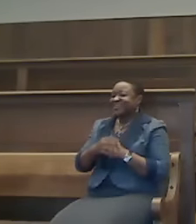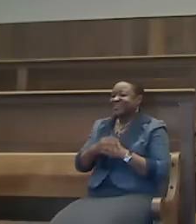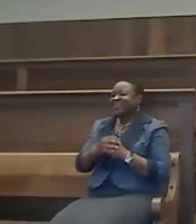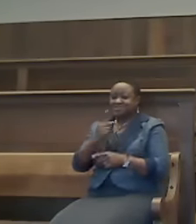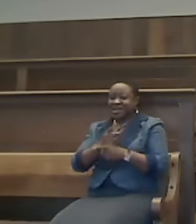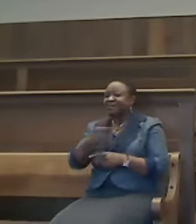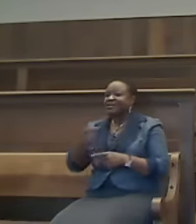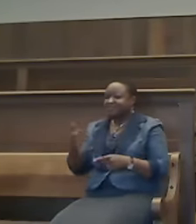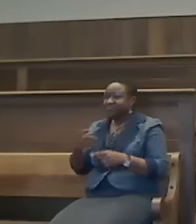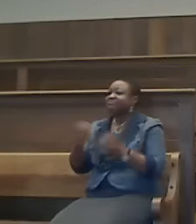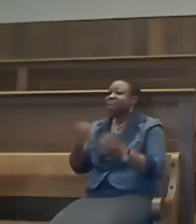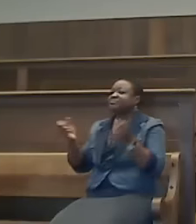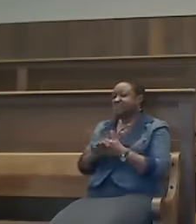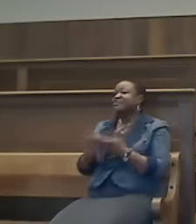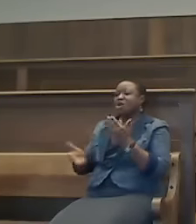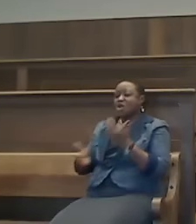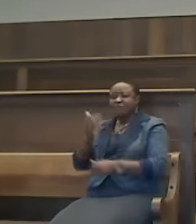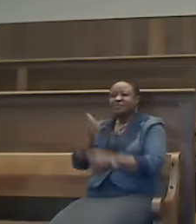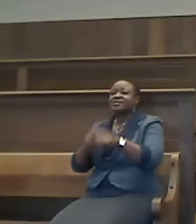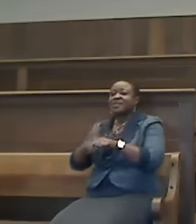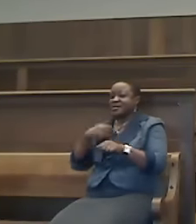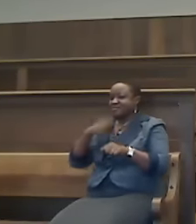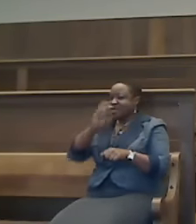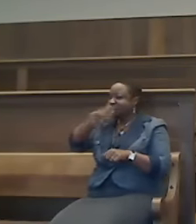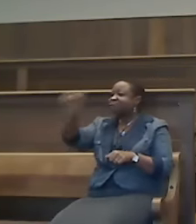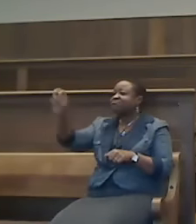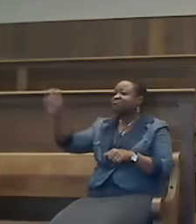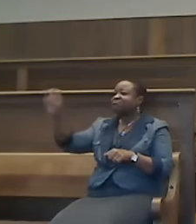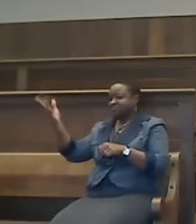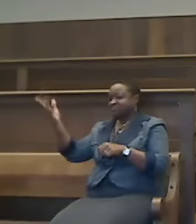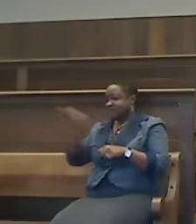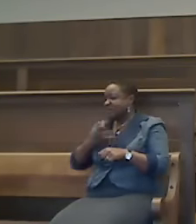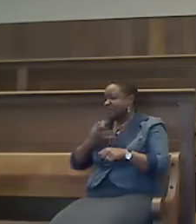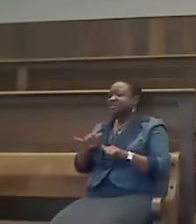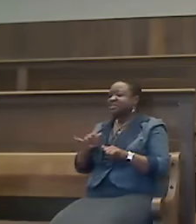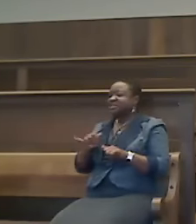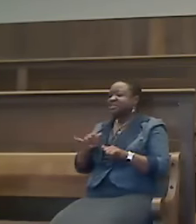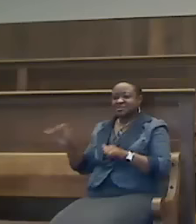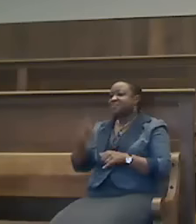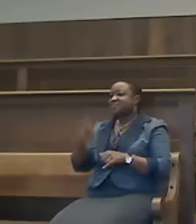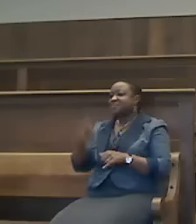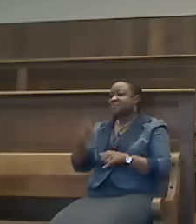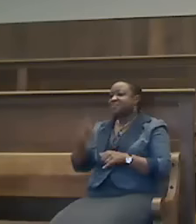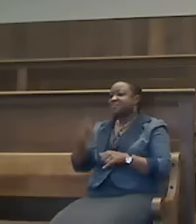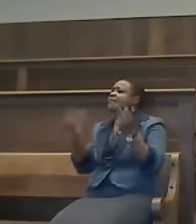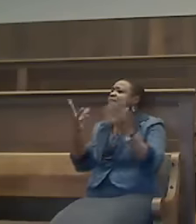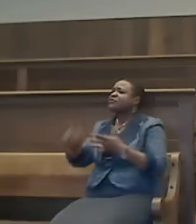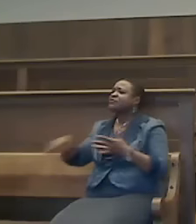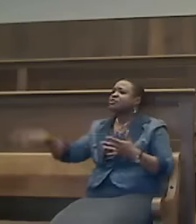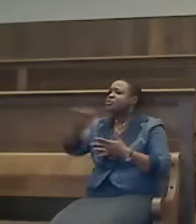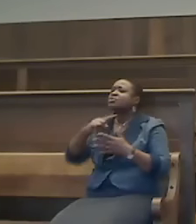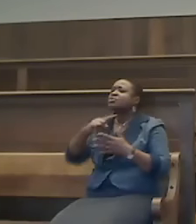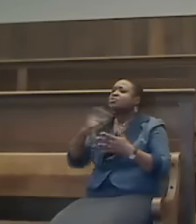Mental clarity. I have heard that in almost every single talk where I ask this question. How many others have noticed